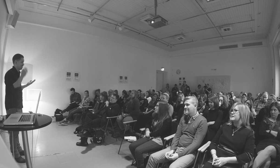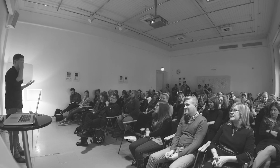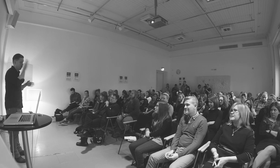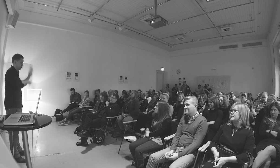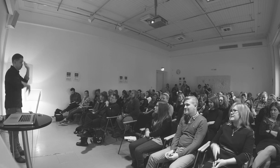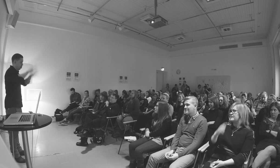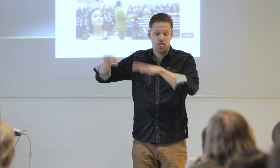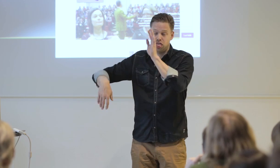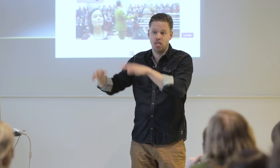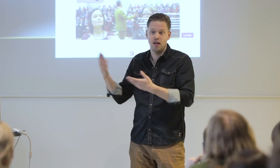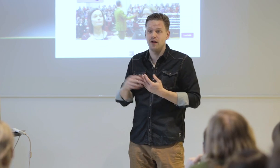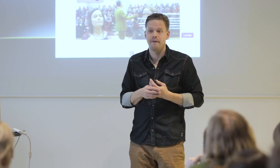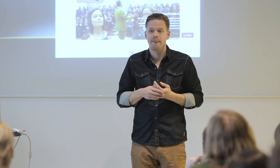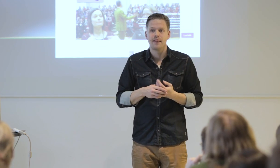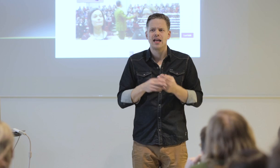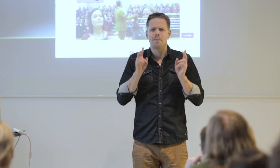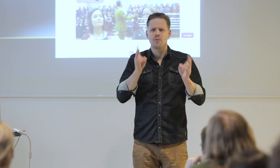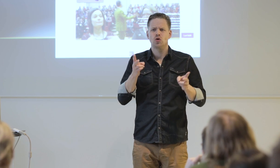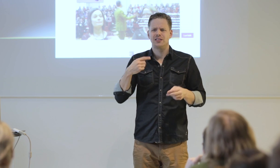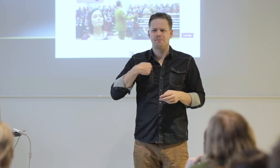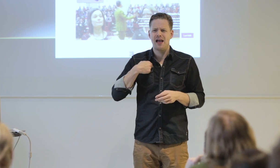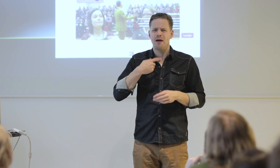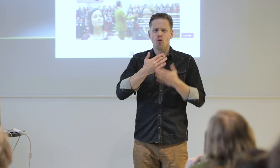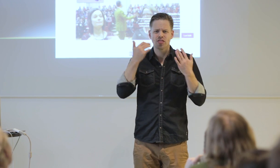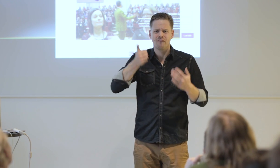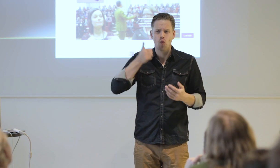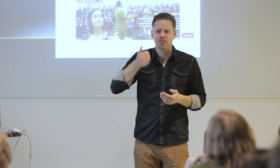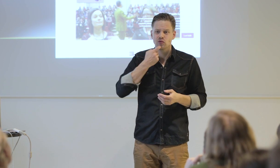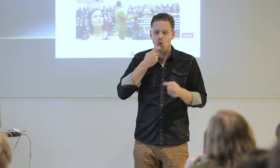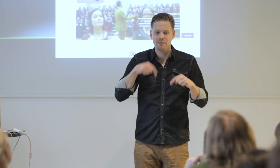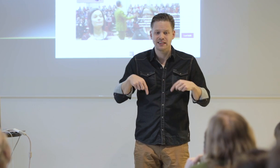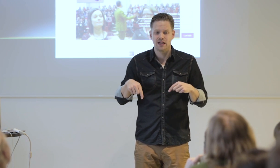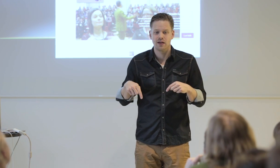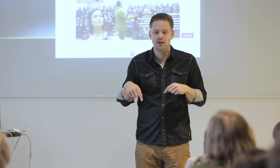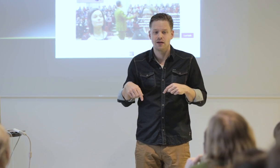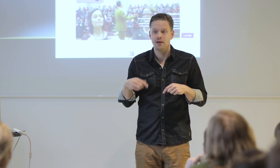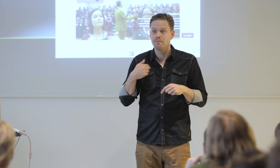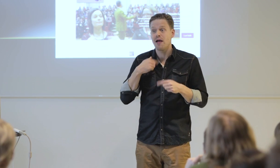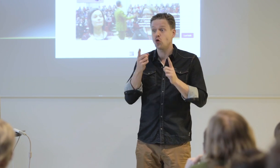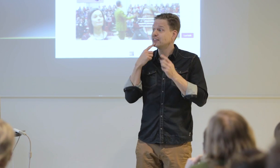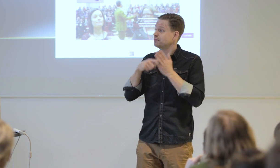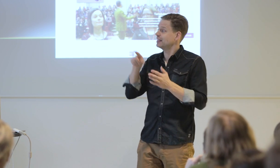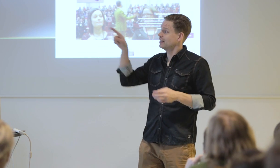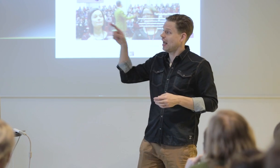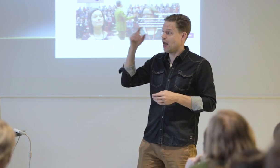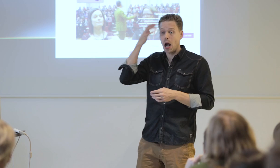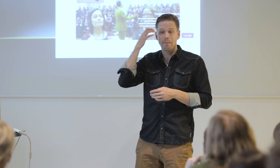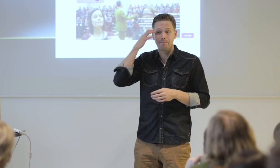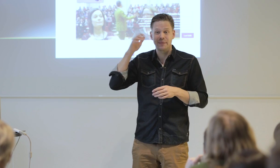much interpreter services there. So it's really varies throughout the world. And for many years in Finland, for example, I would